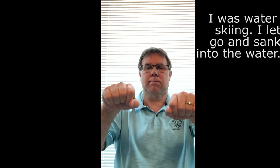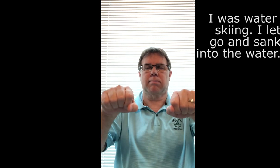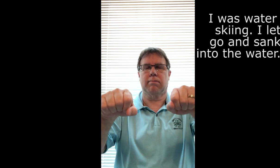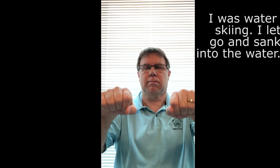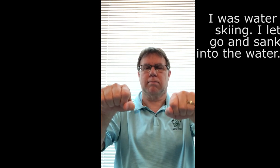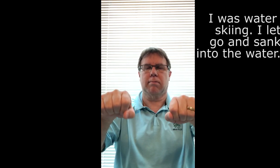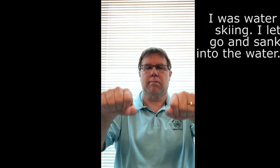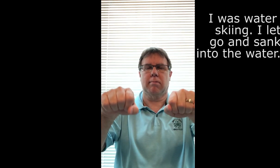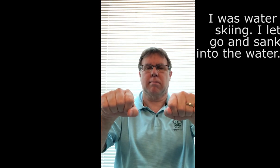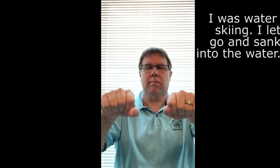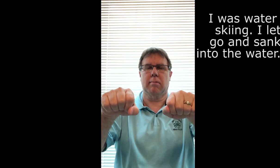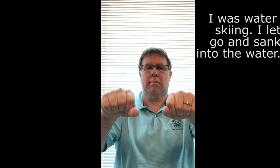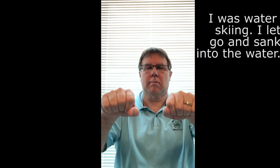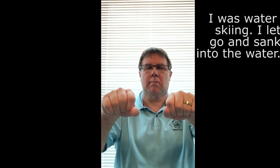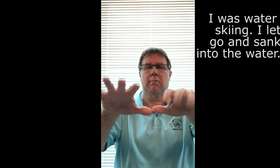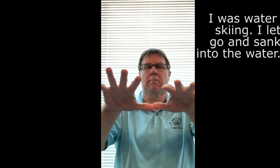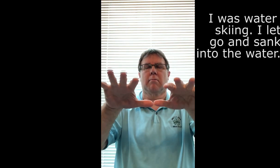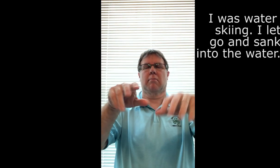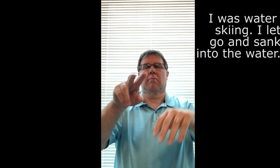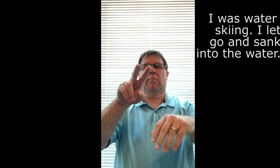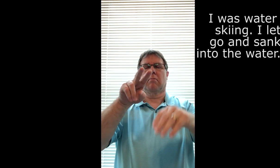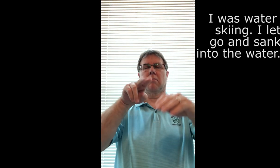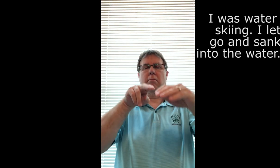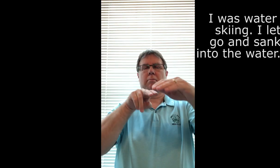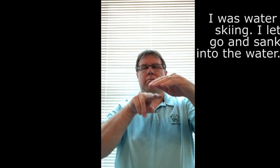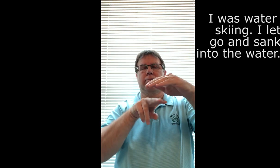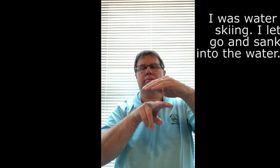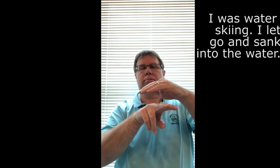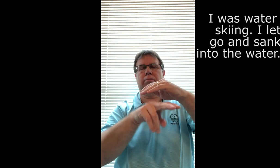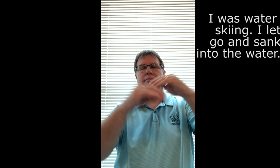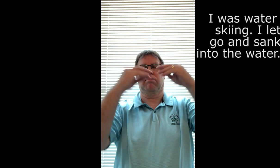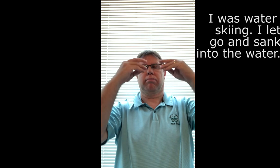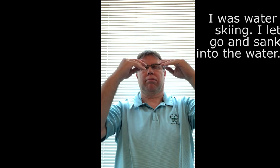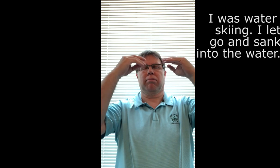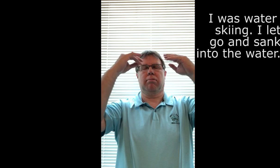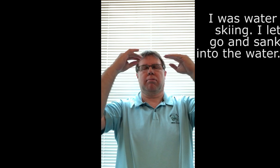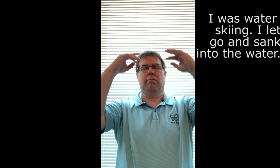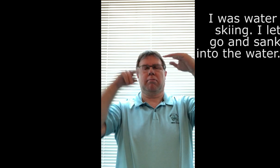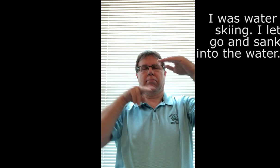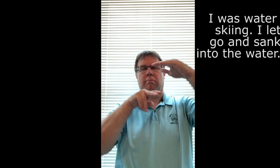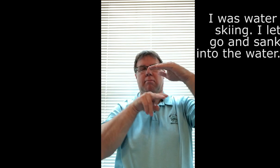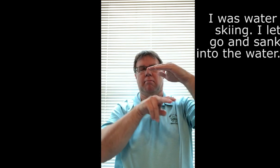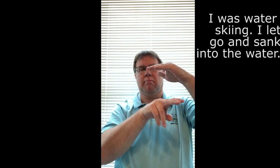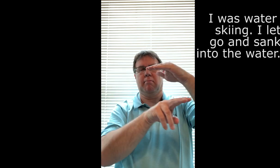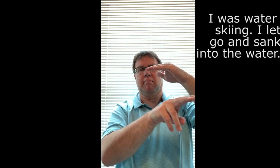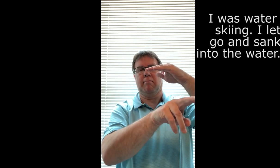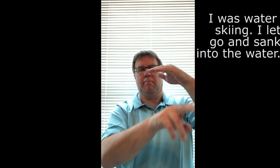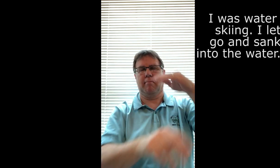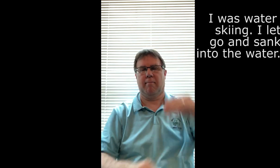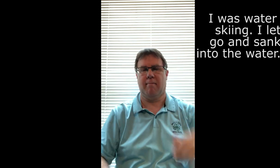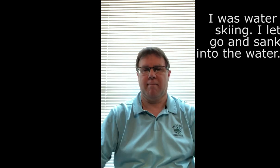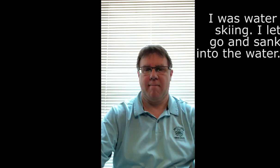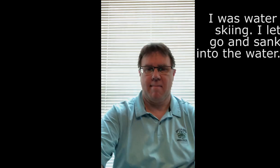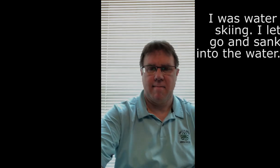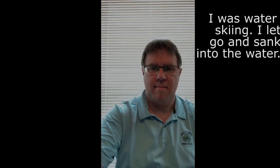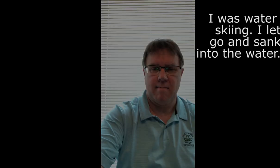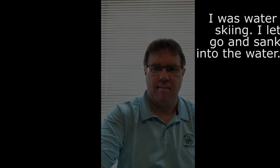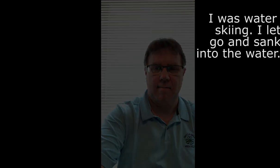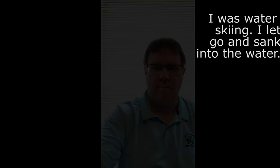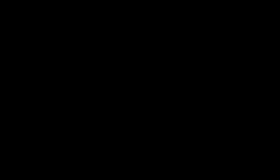I was water skiing, holding onto the rope handle. I let go. Splash! I sank into the water and bubbles came up.